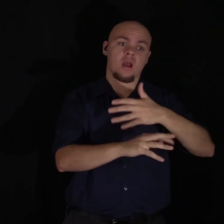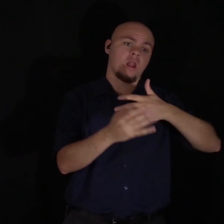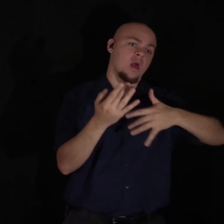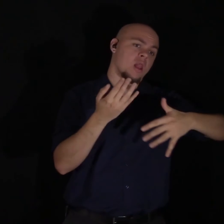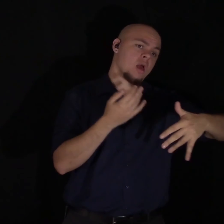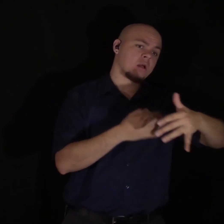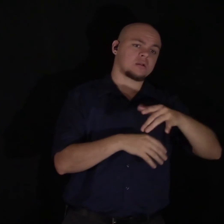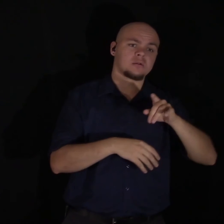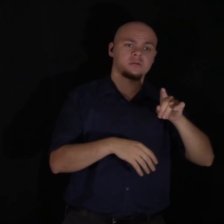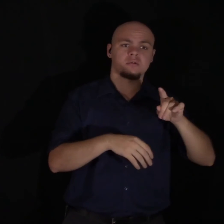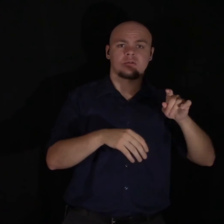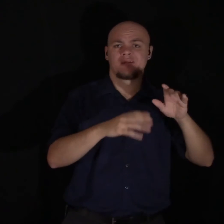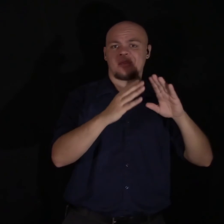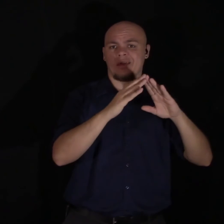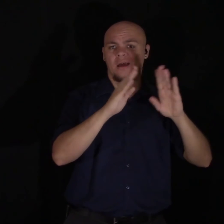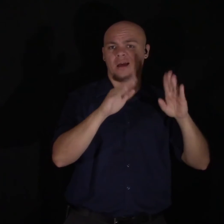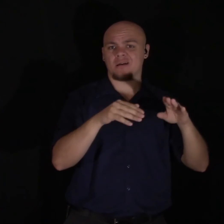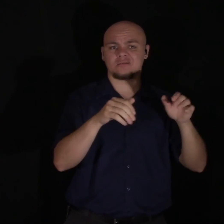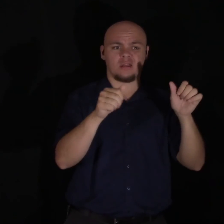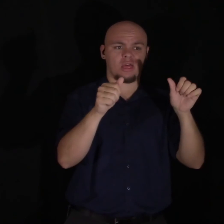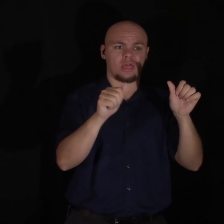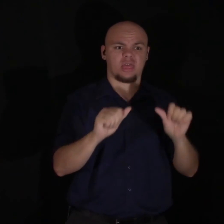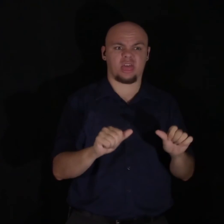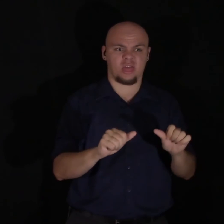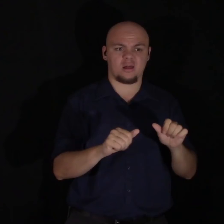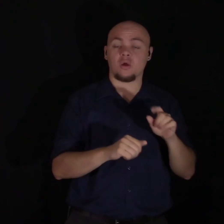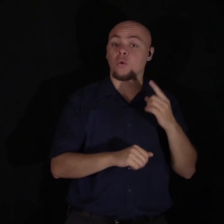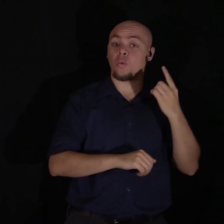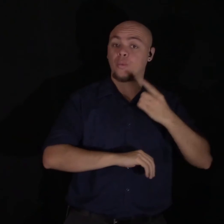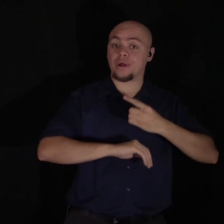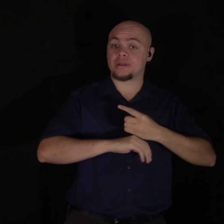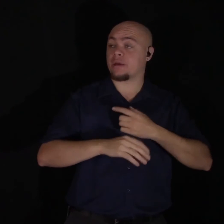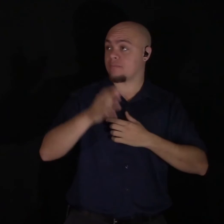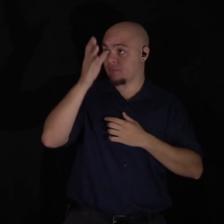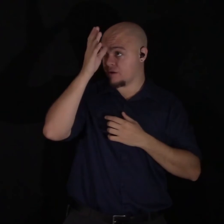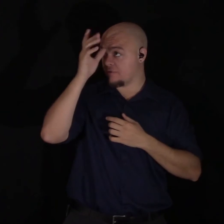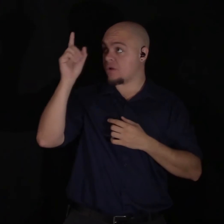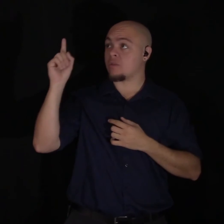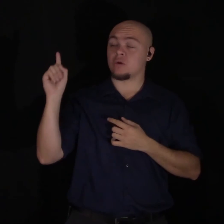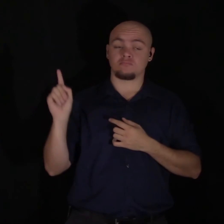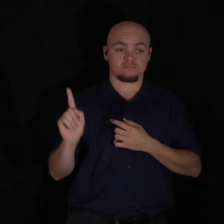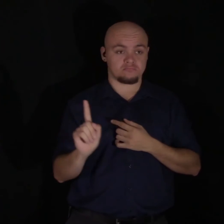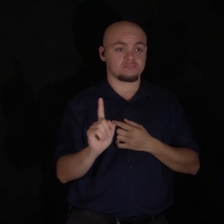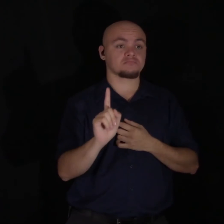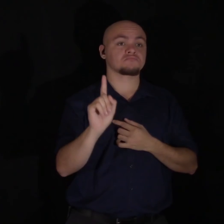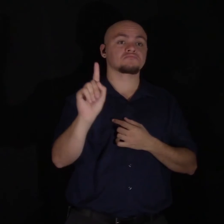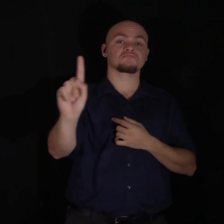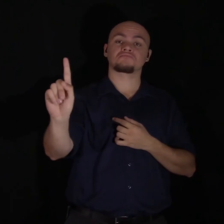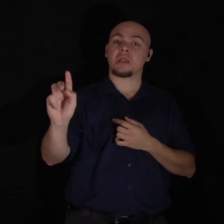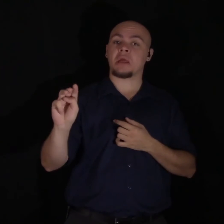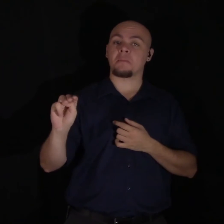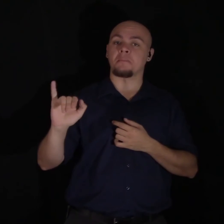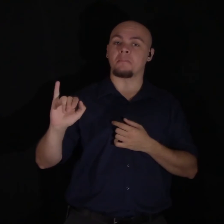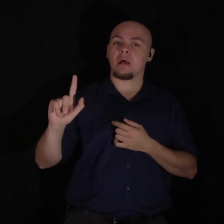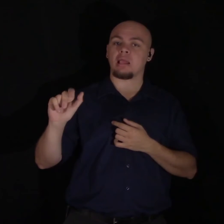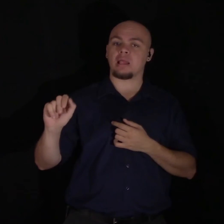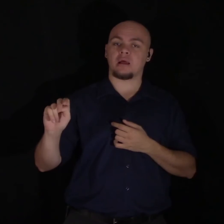shape. One day, when my father had gone by himself to Milan, my mother, accompanied by